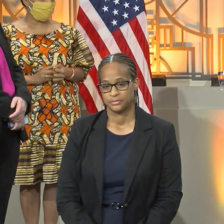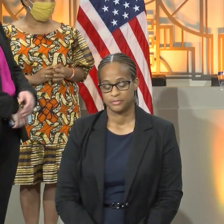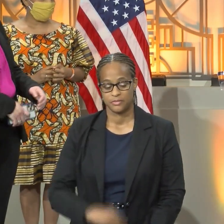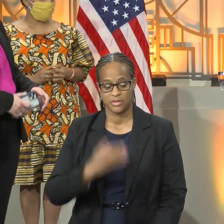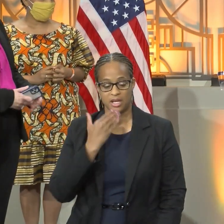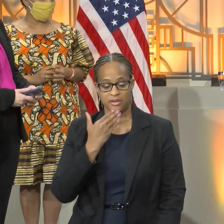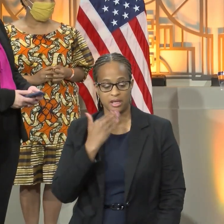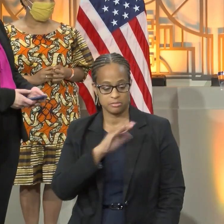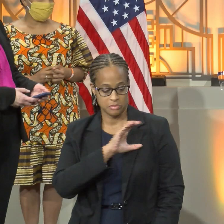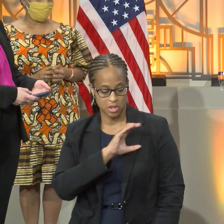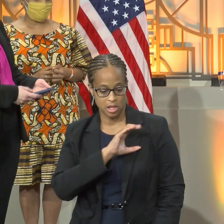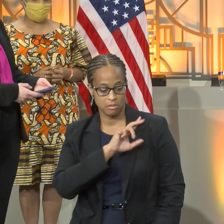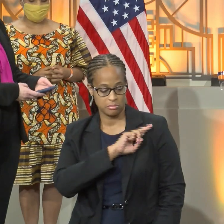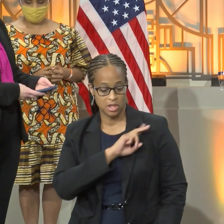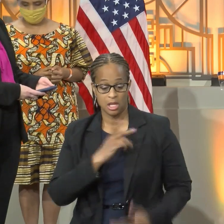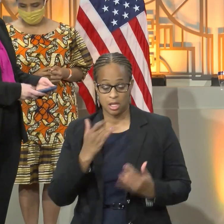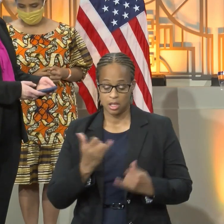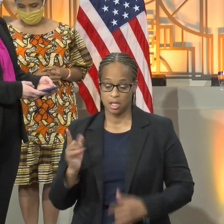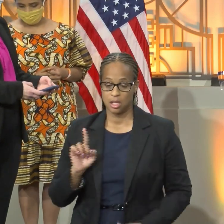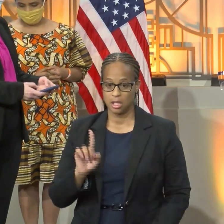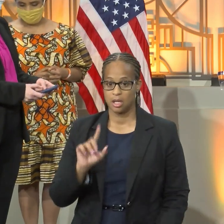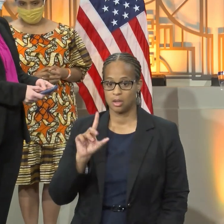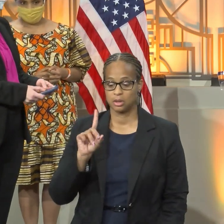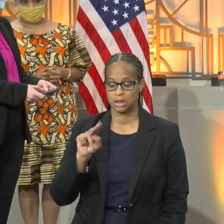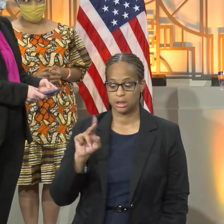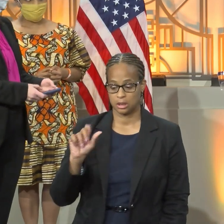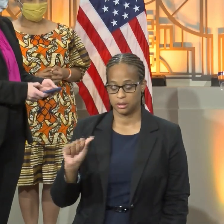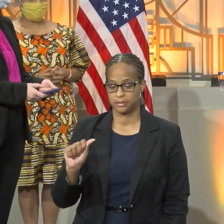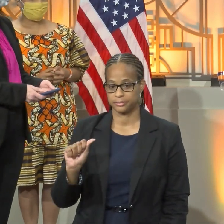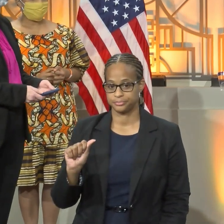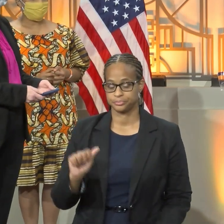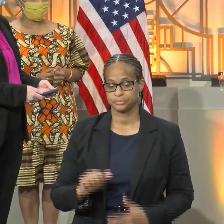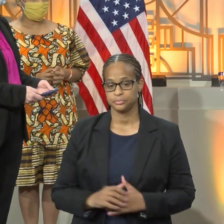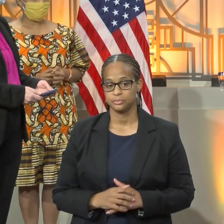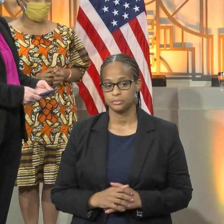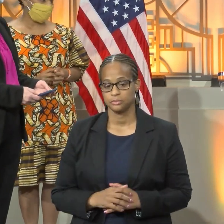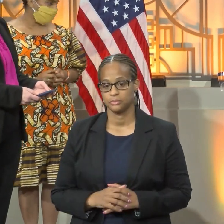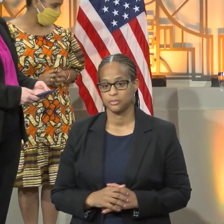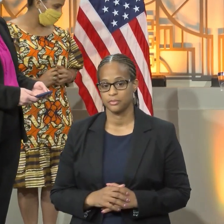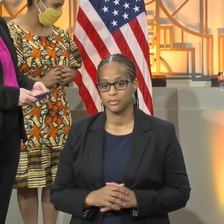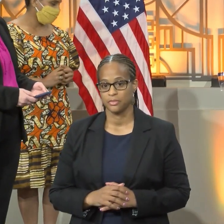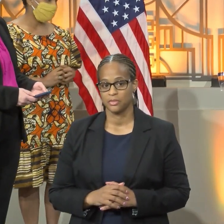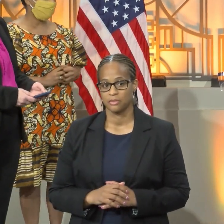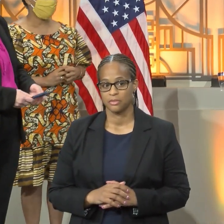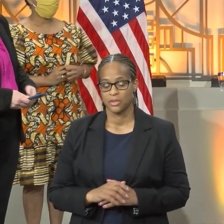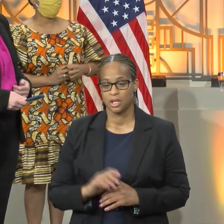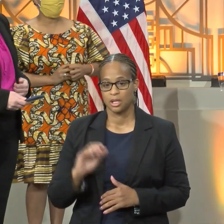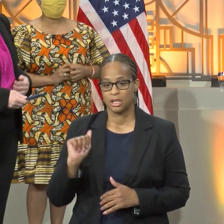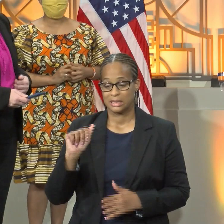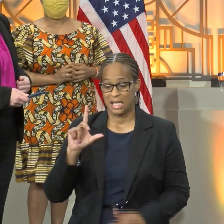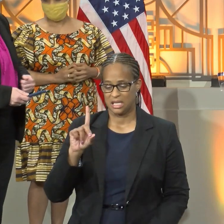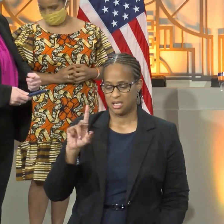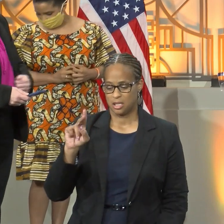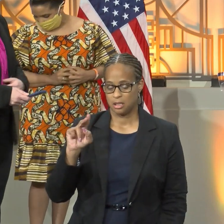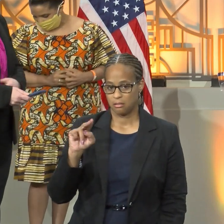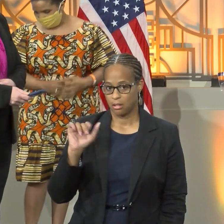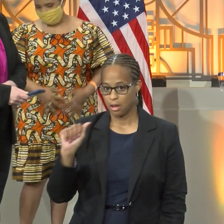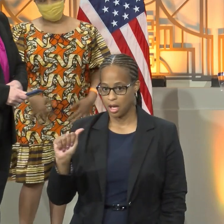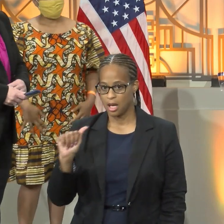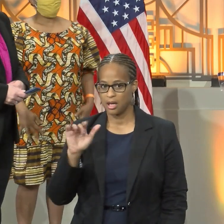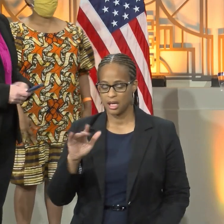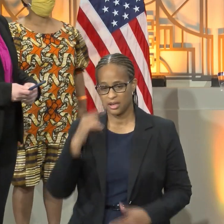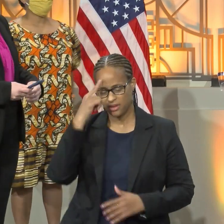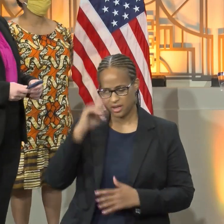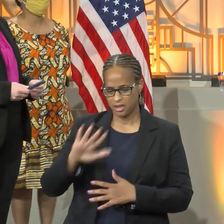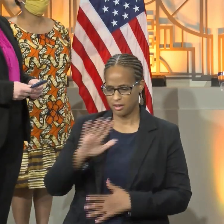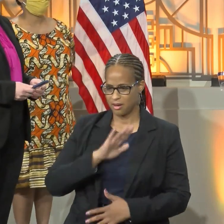Thanks, Clay. Now let me bring on Donna Carney. It's spelled D-A-N-A. I think her